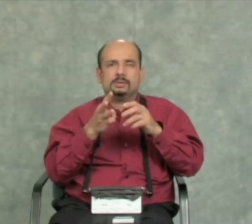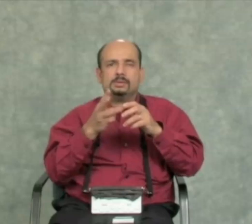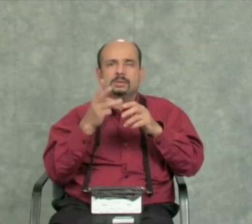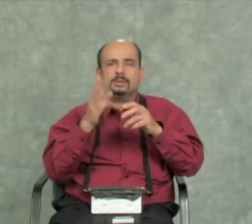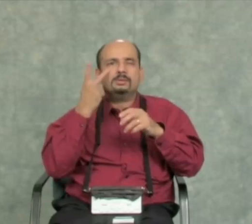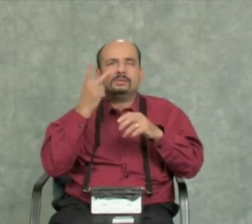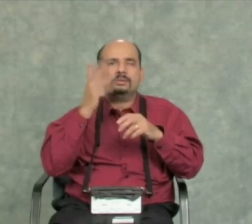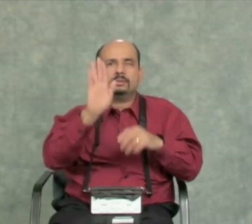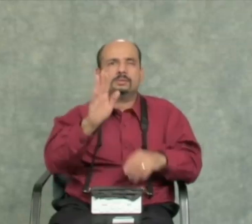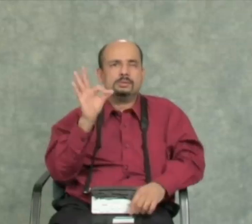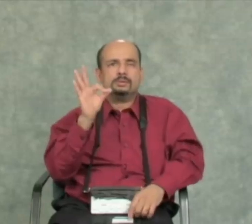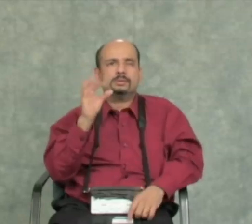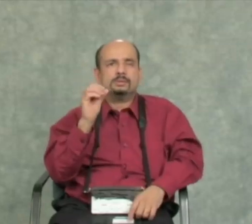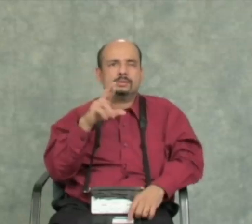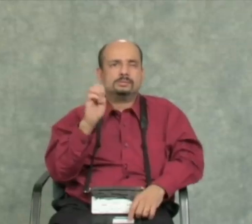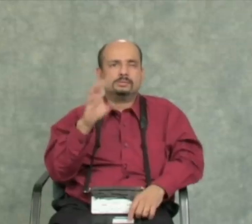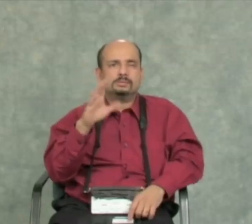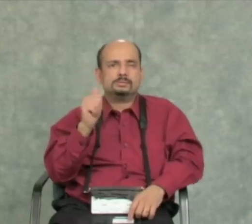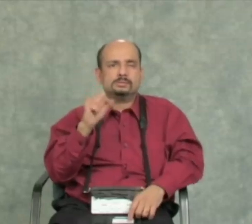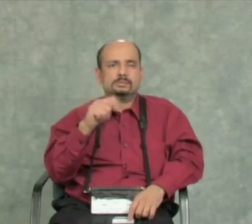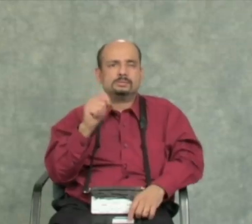I can also look at what the weather will be,